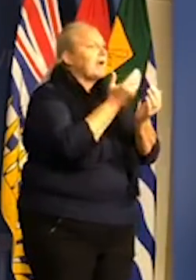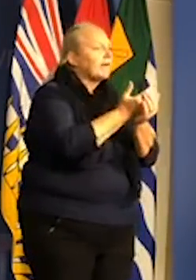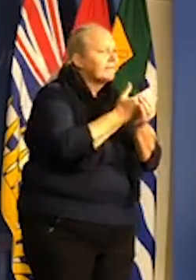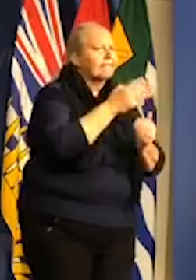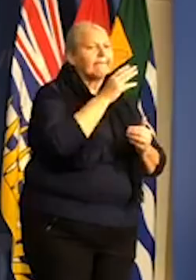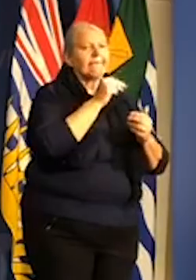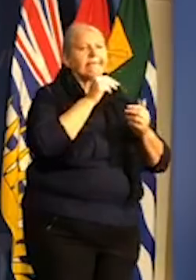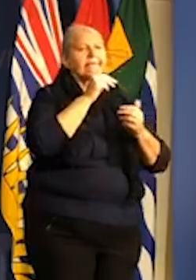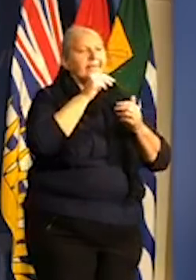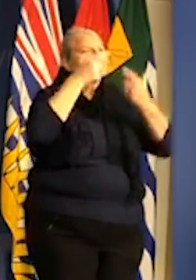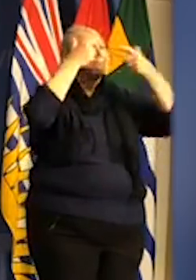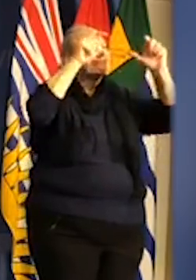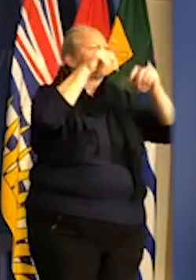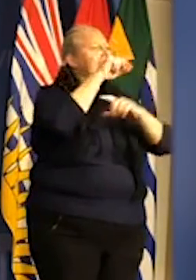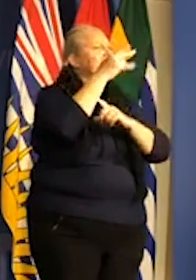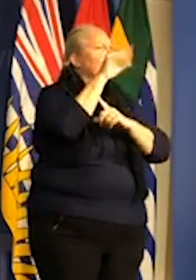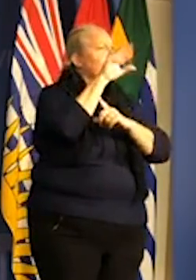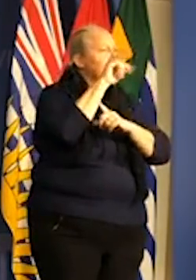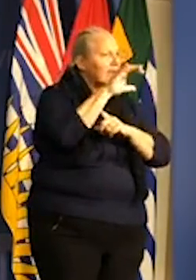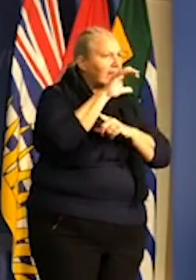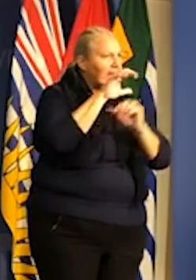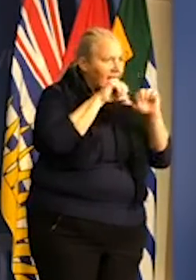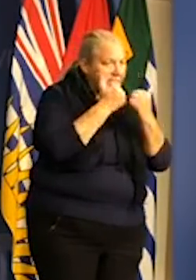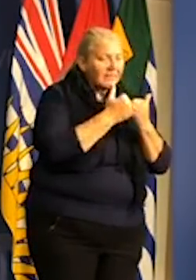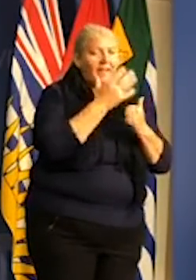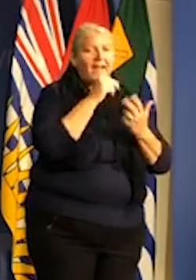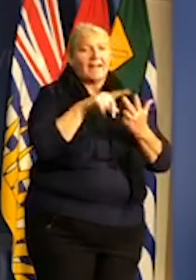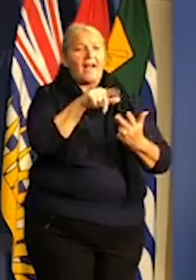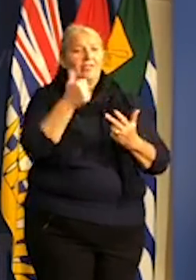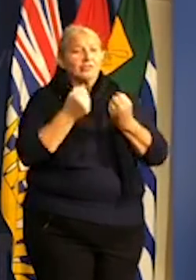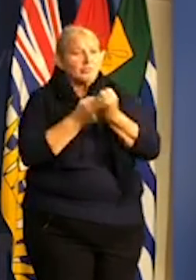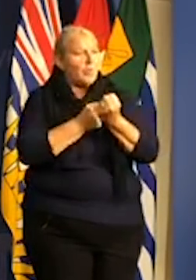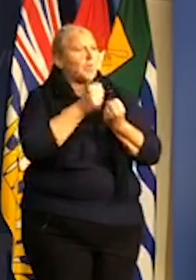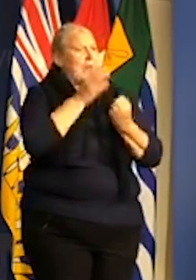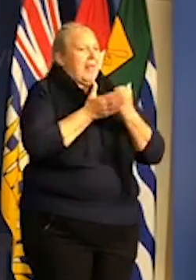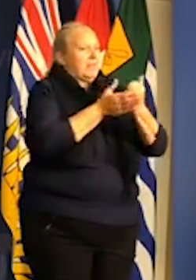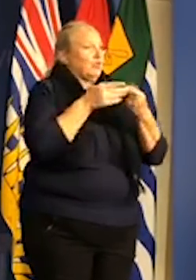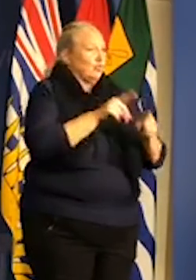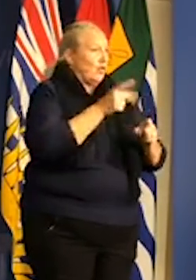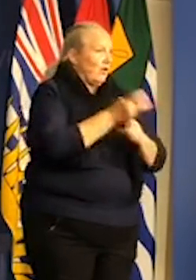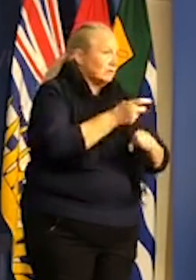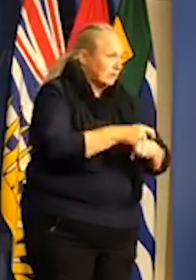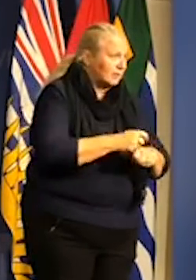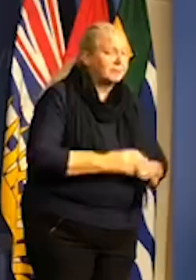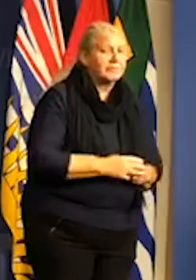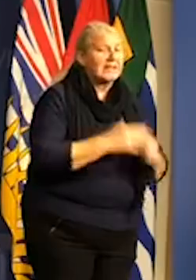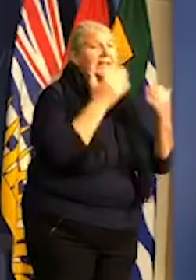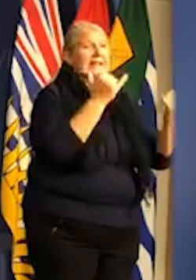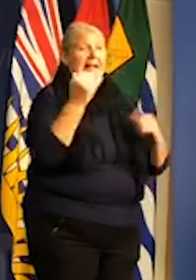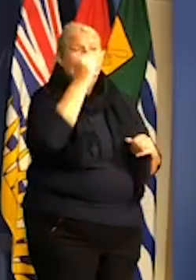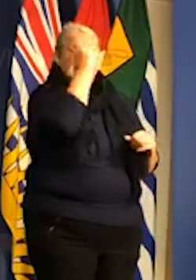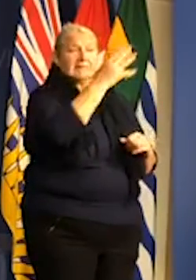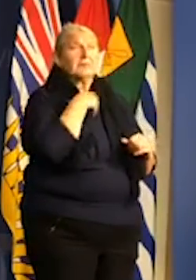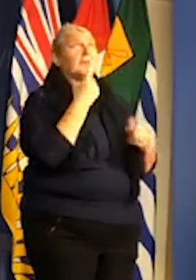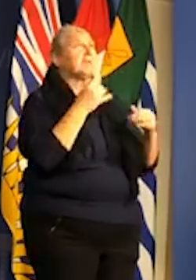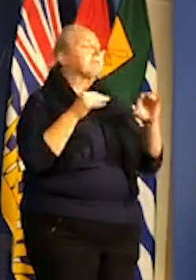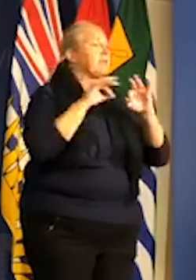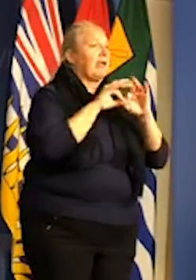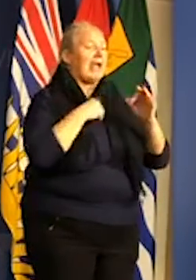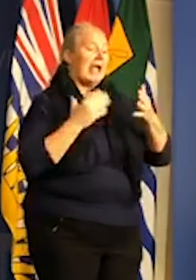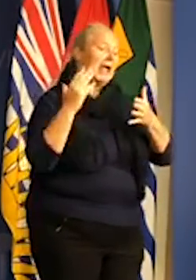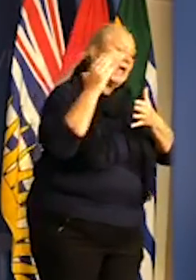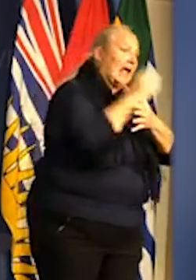support people in most need during this difficult time. Now I want to turn to our highest priority,